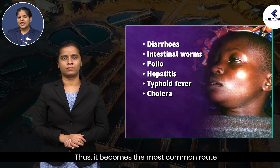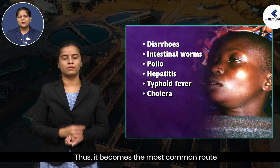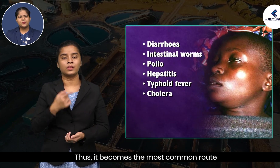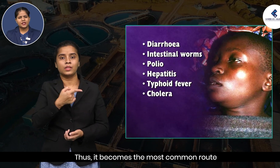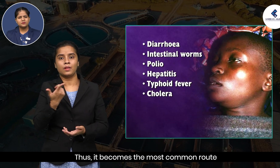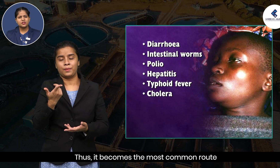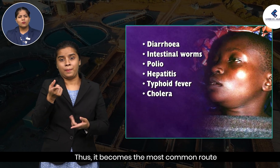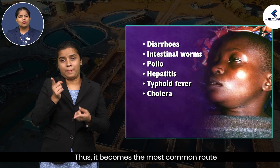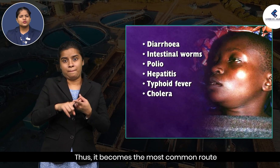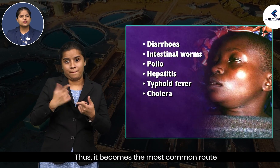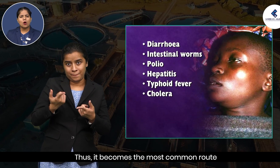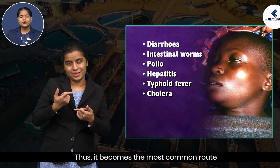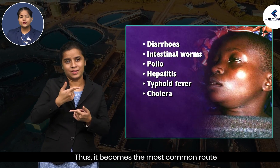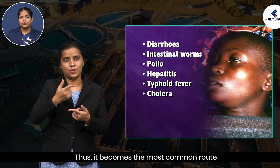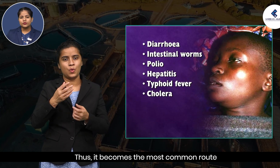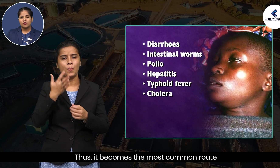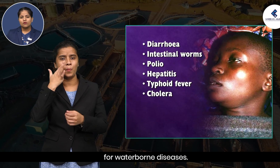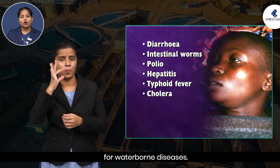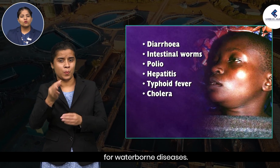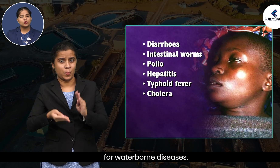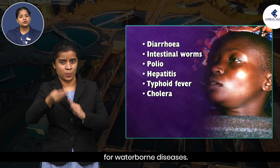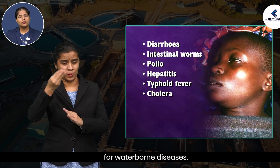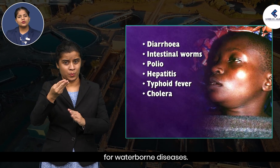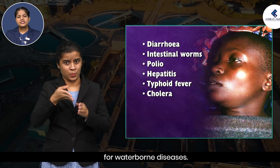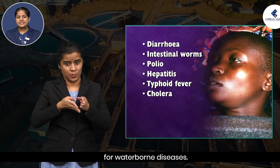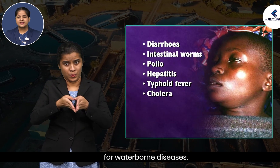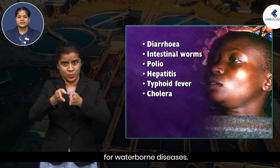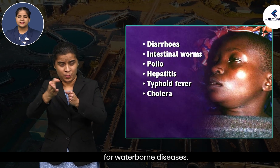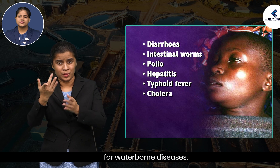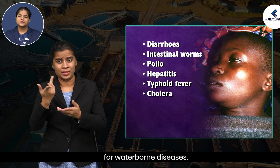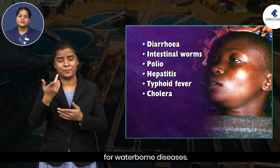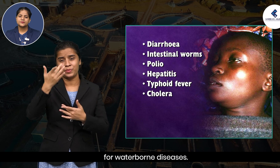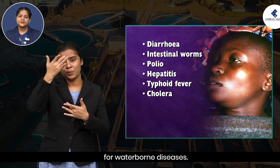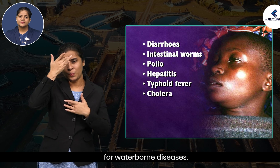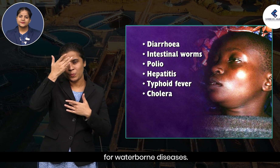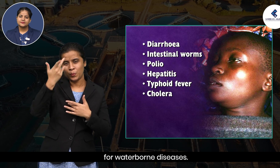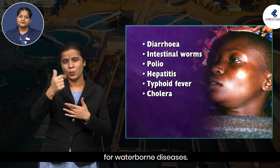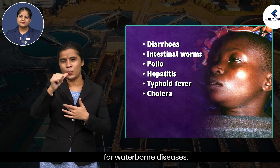Thus, it becomes the most common route for waterborne diseases.